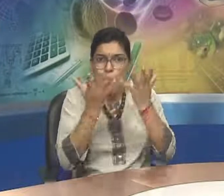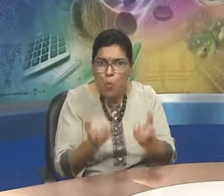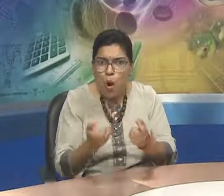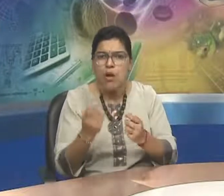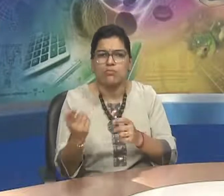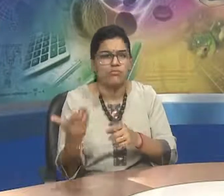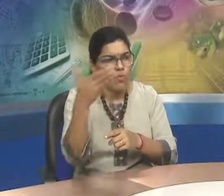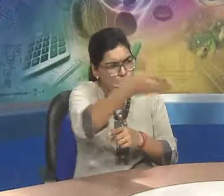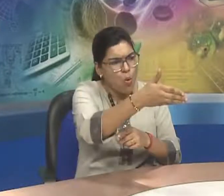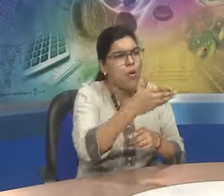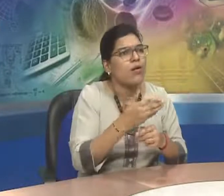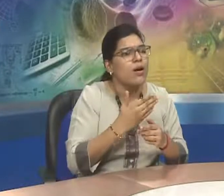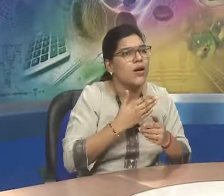propagate any religion.